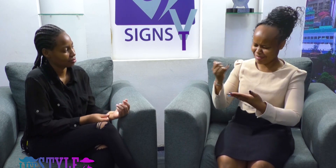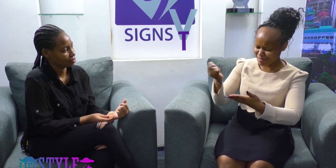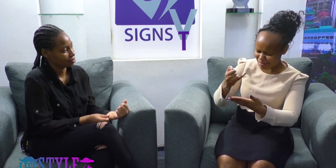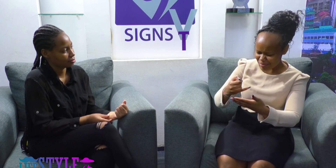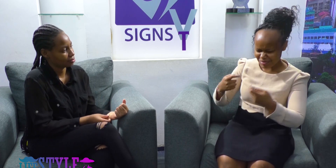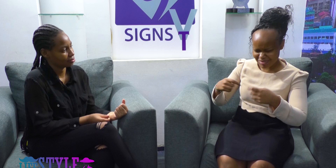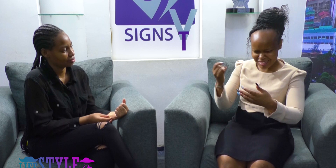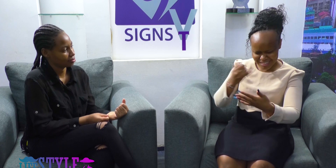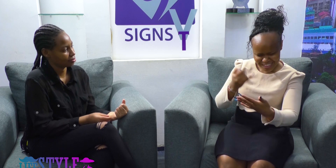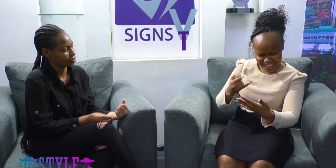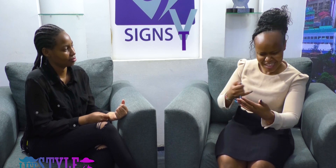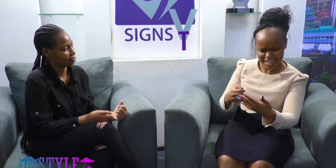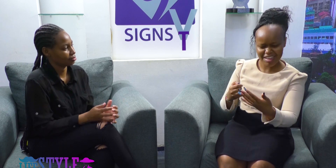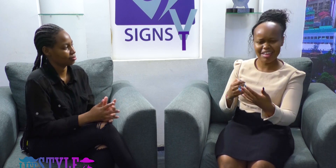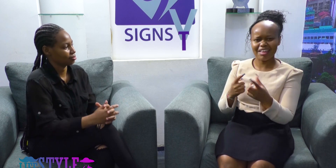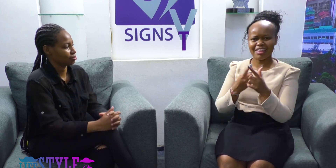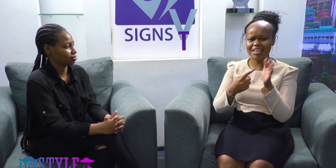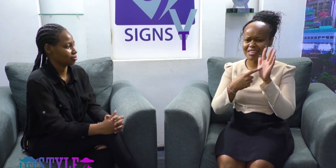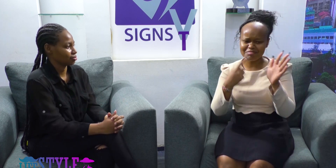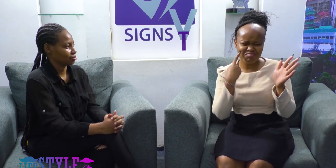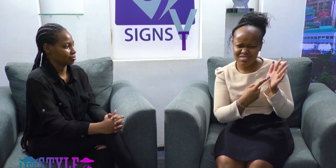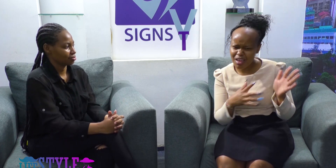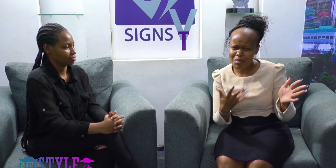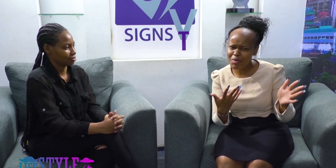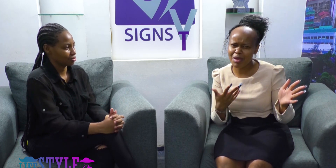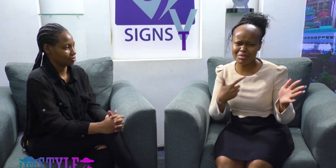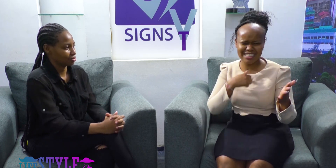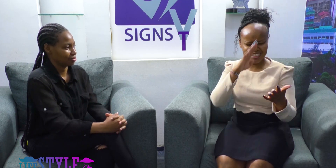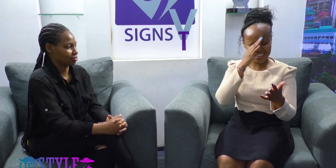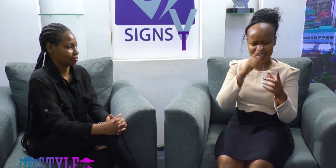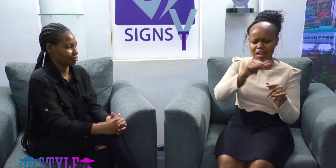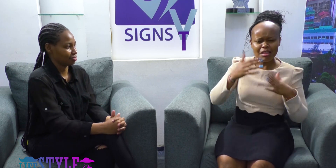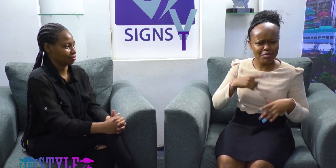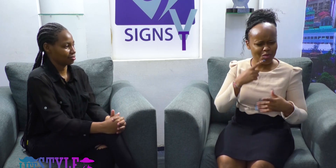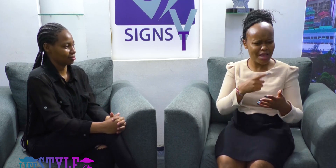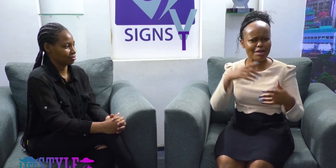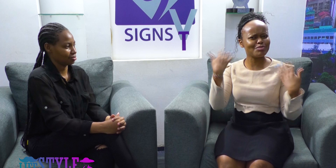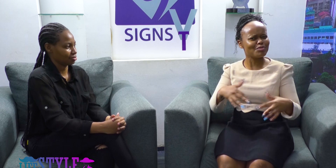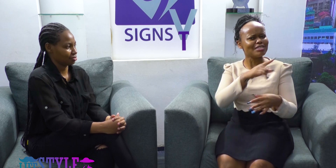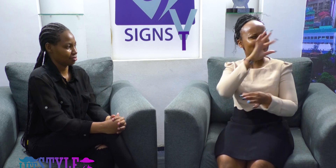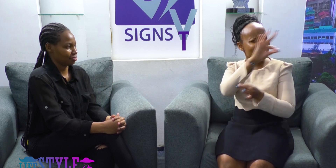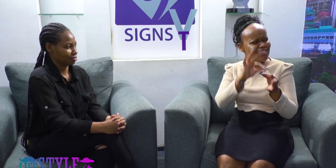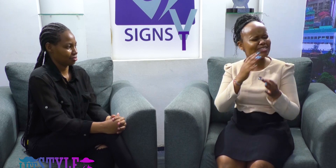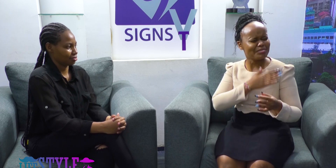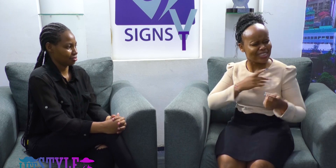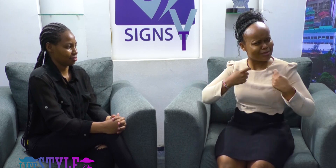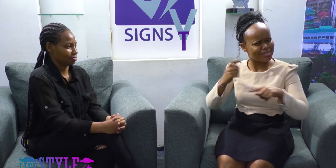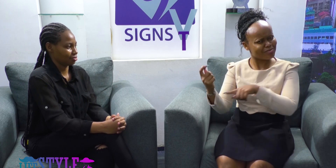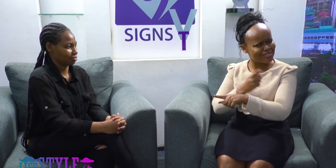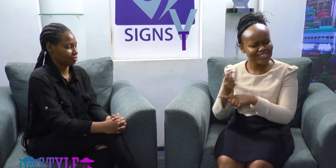I really tried drawing faces, different faces, and I could show to different people and ask them how